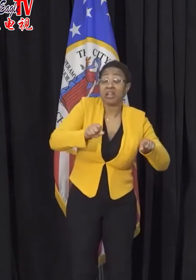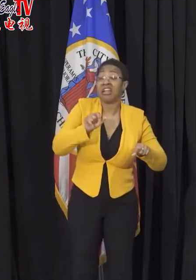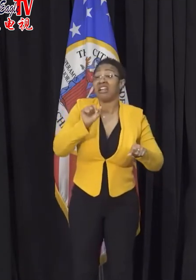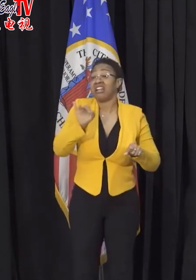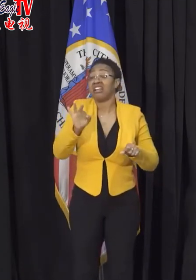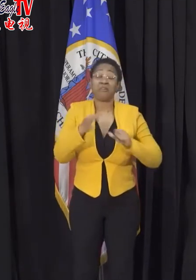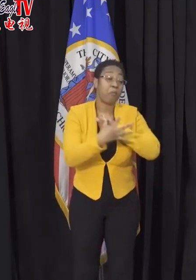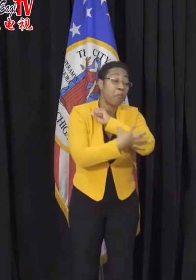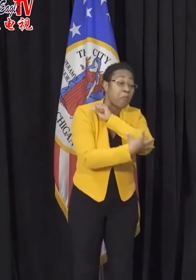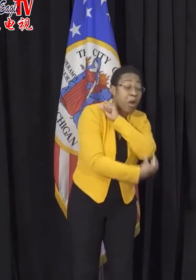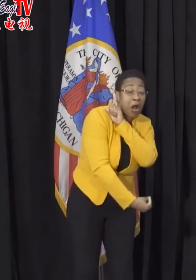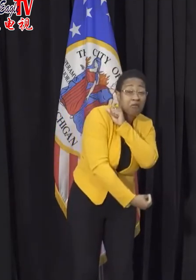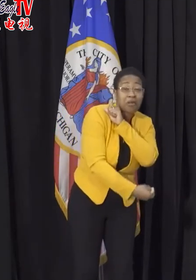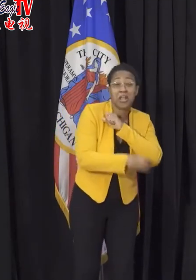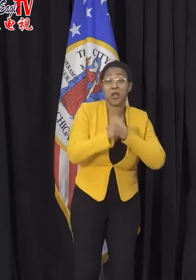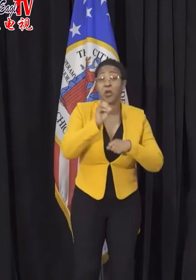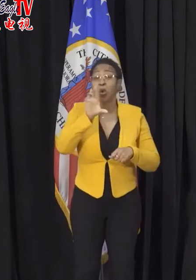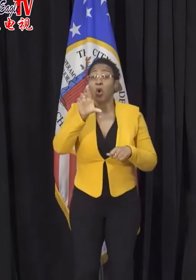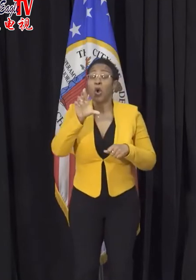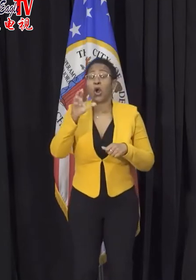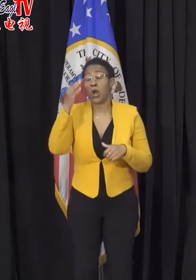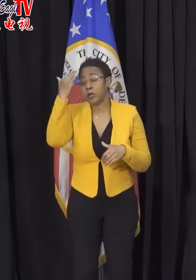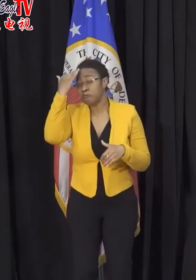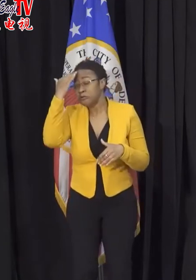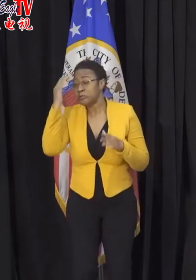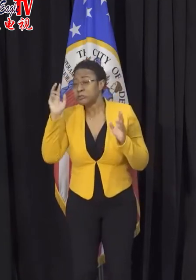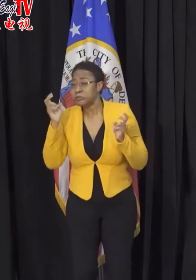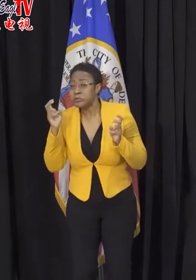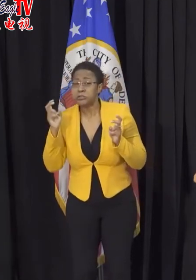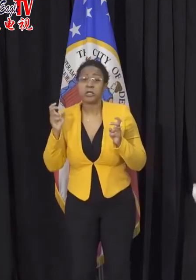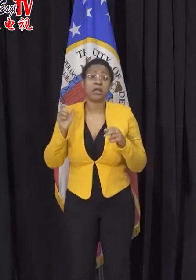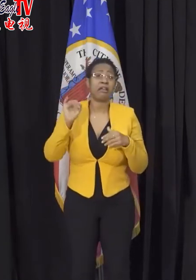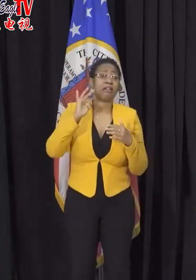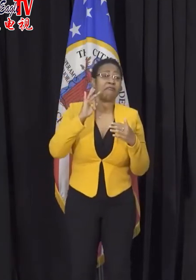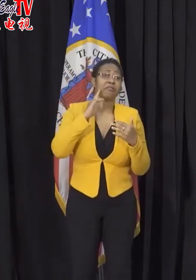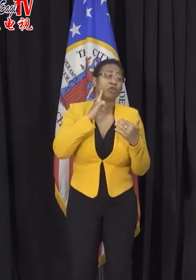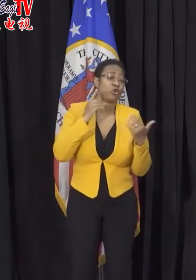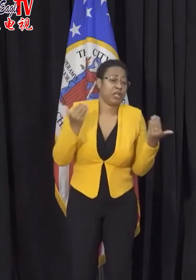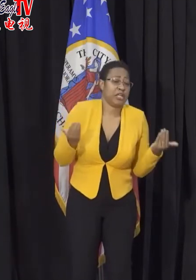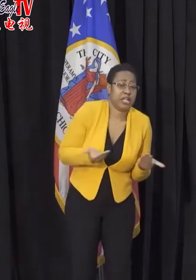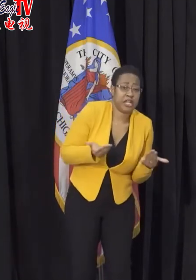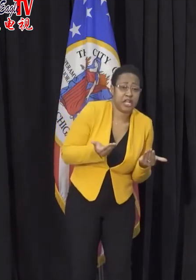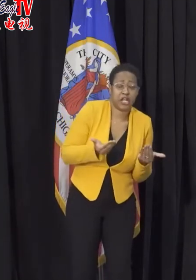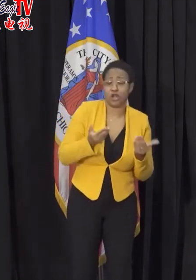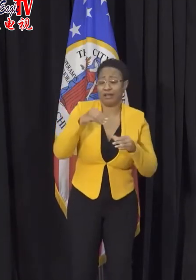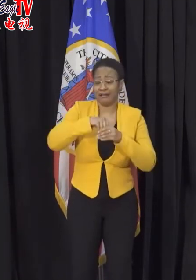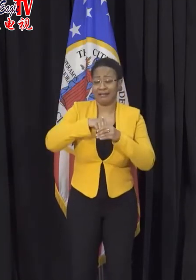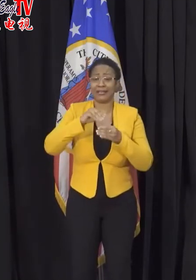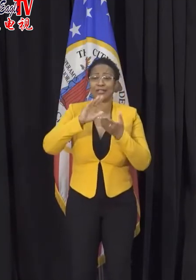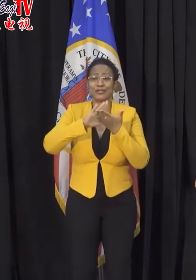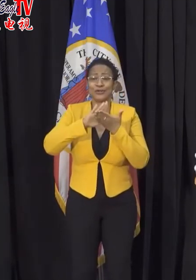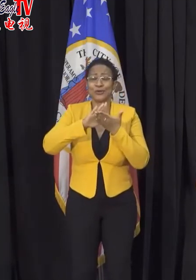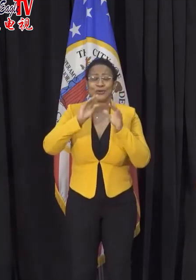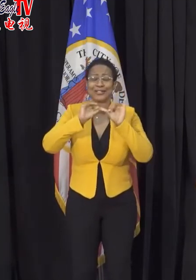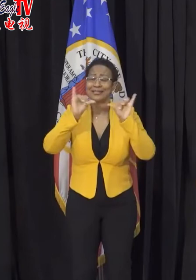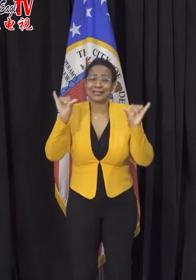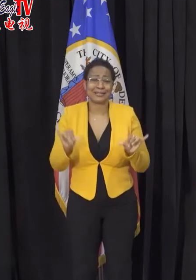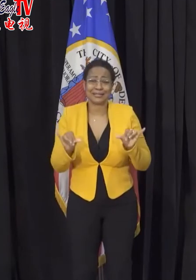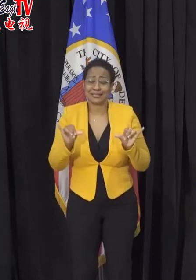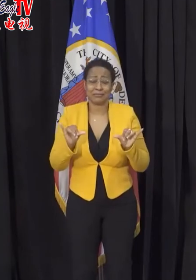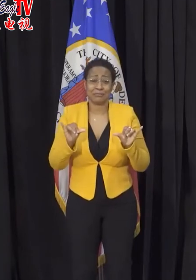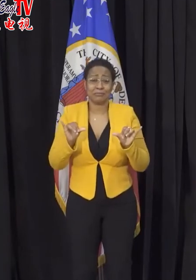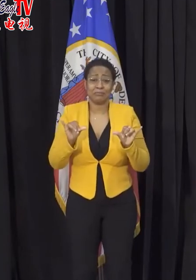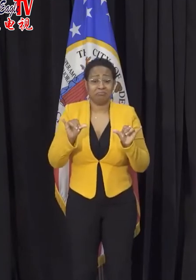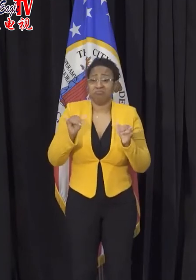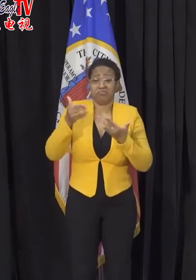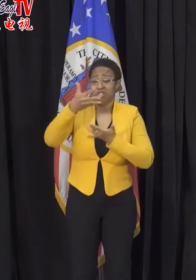they live in poverty, whether they are middle or upper, if you're in this city and if you're a part of the school system, social